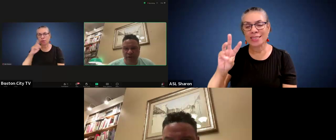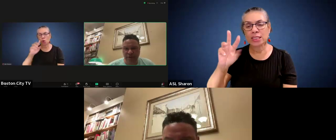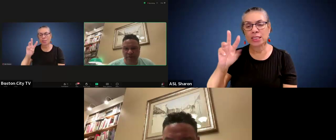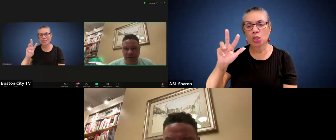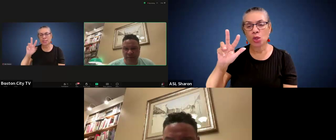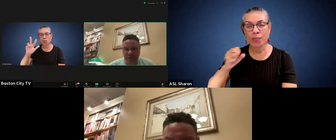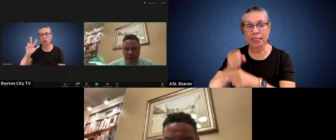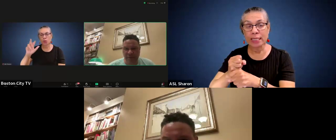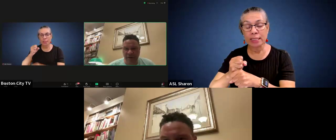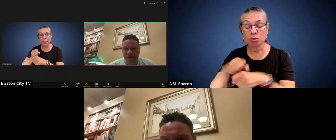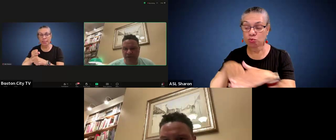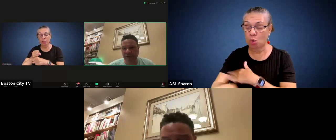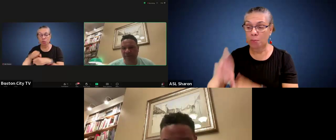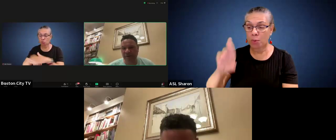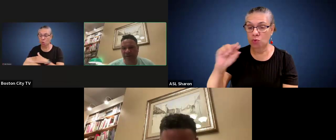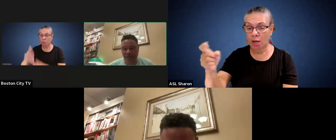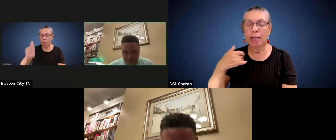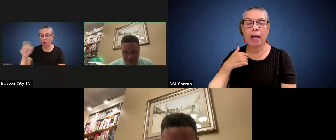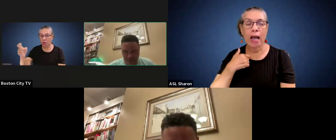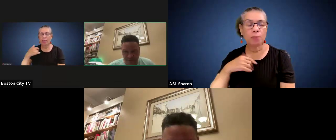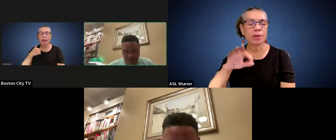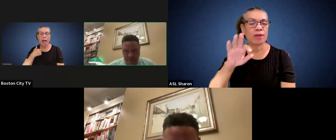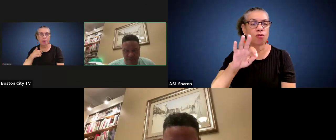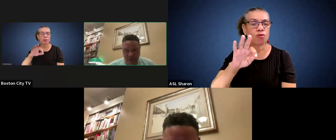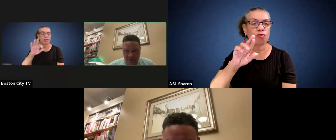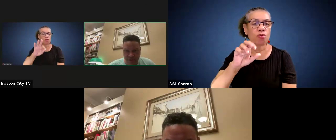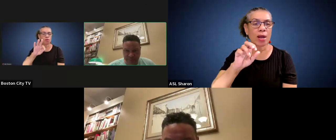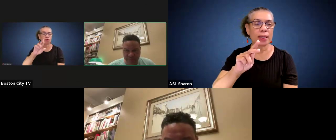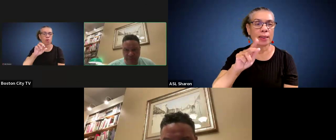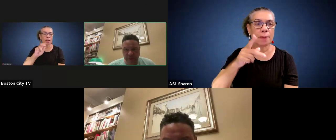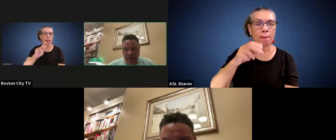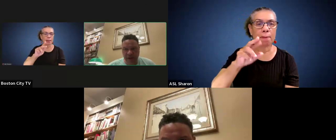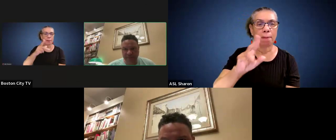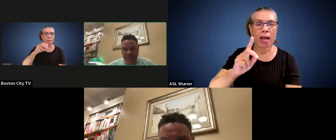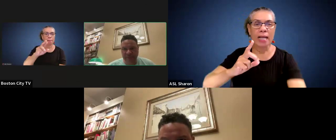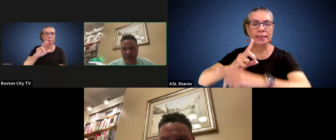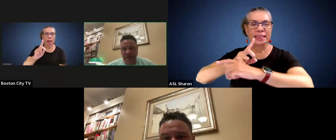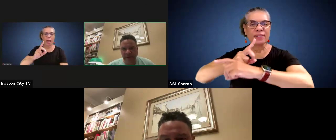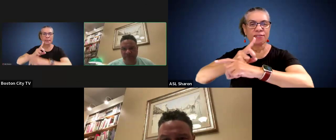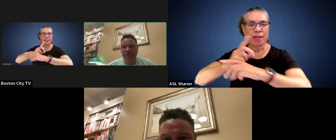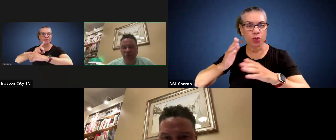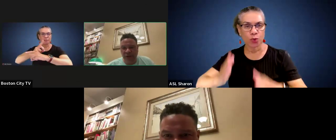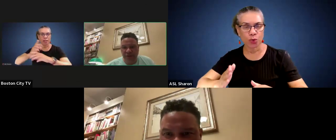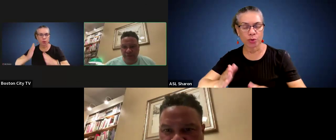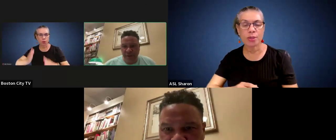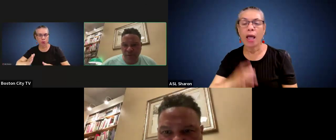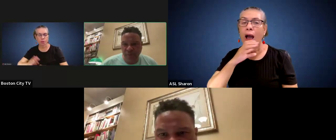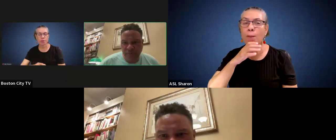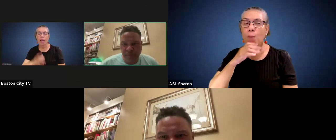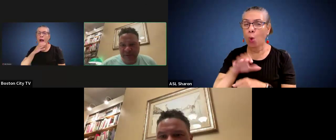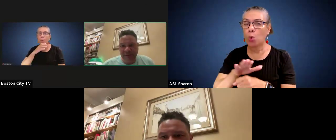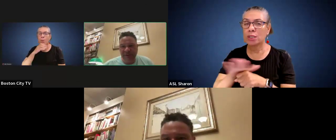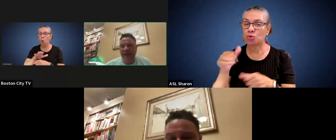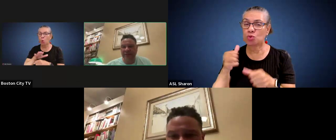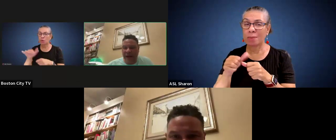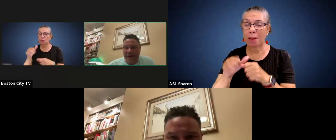raised in Roxbury. I am part of the Franklin Park Defenders lawsuit. I'm just old enough to remember busing